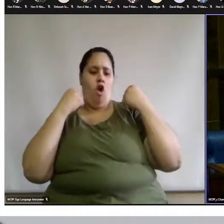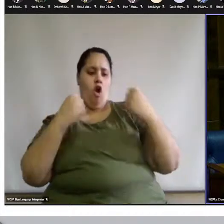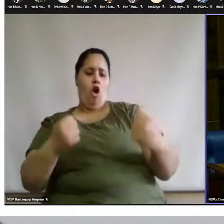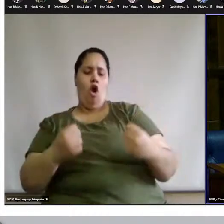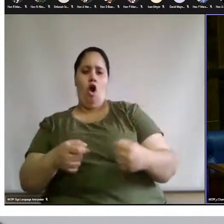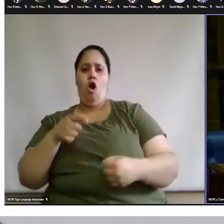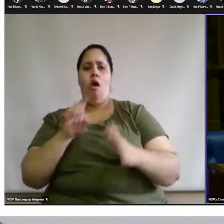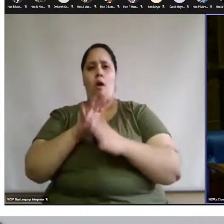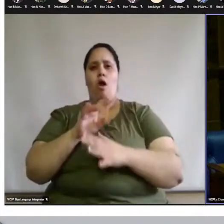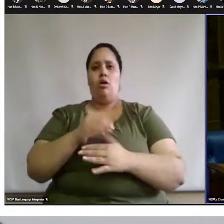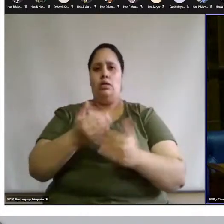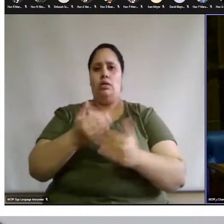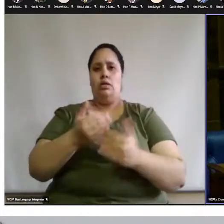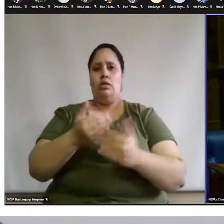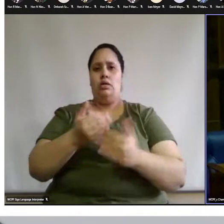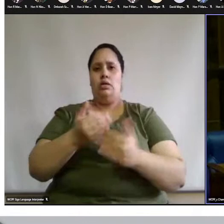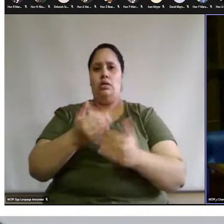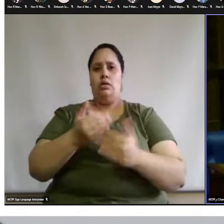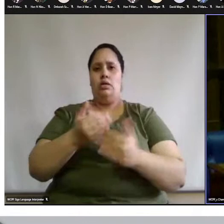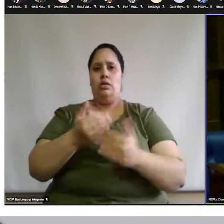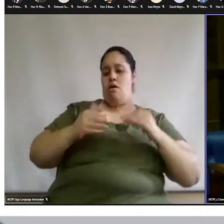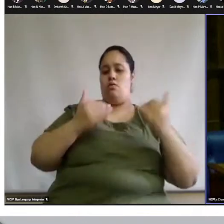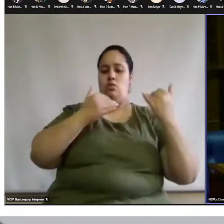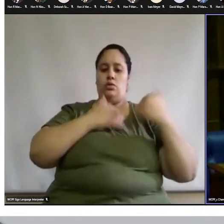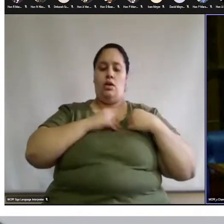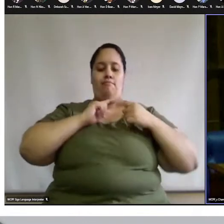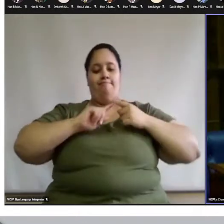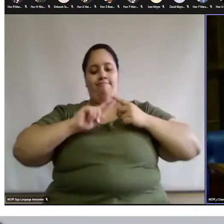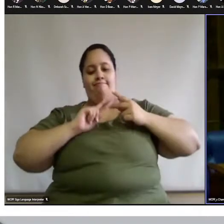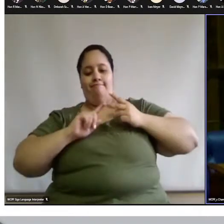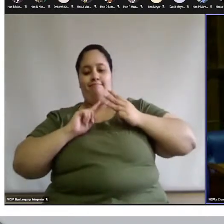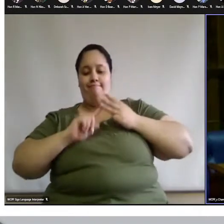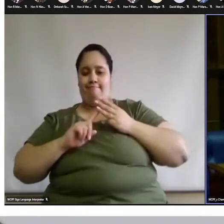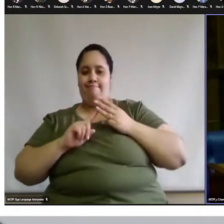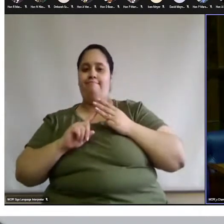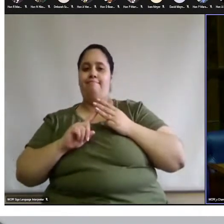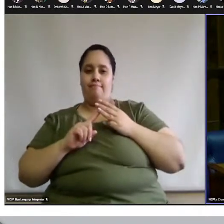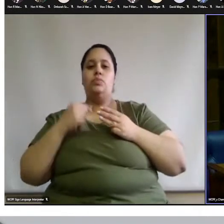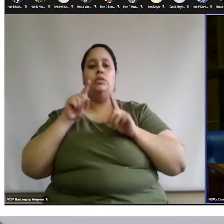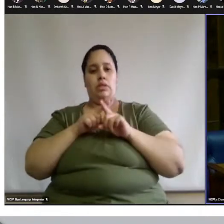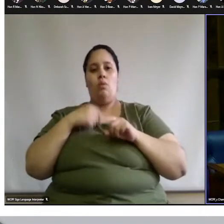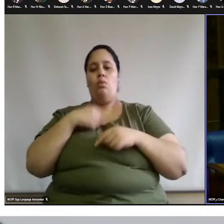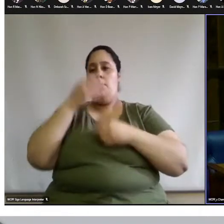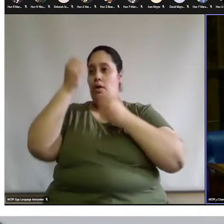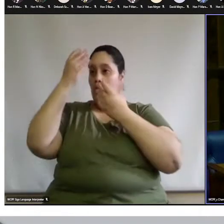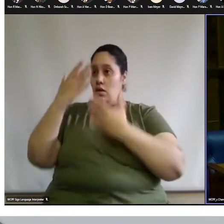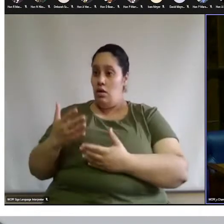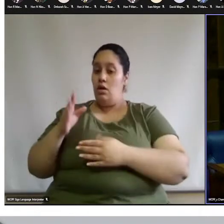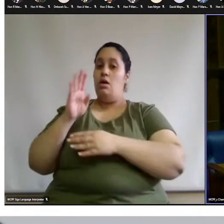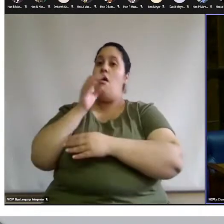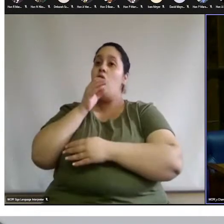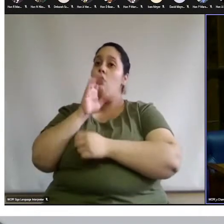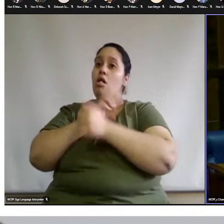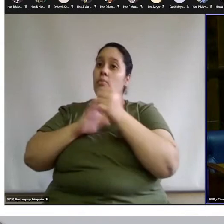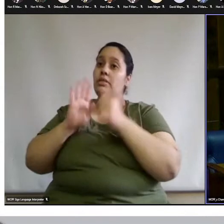these are what we do about making vehicles safer, et cetera. And we need to also say to the industry, understanding where